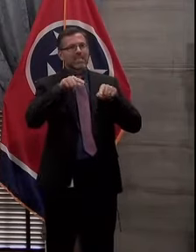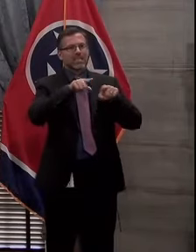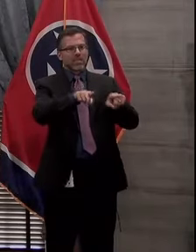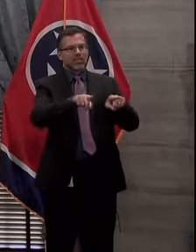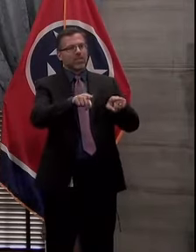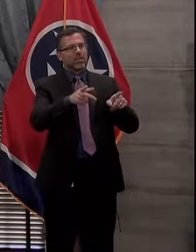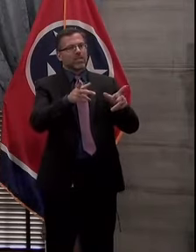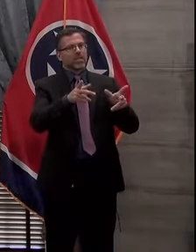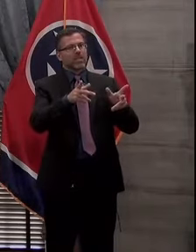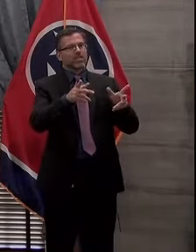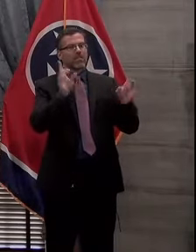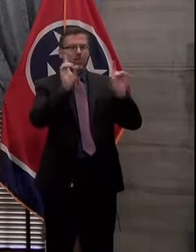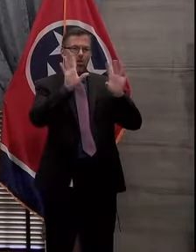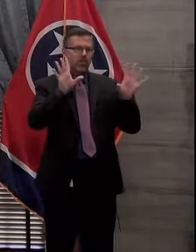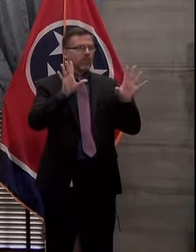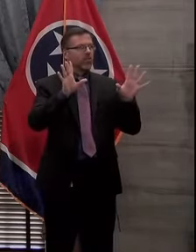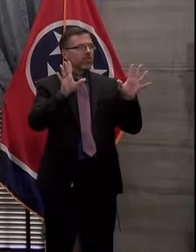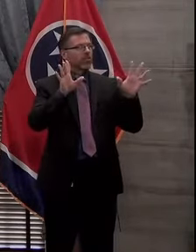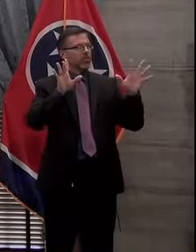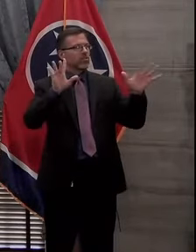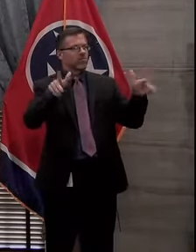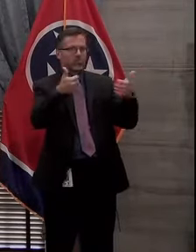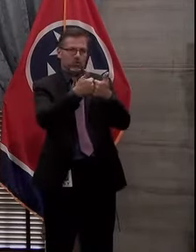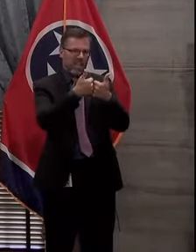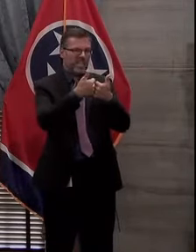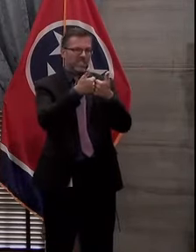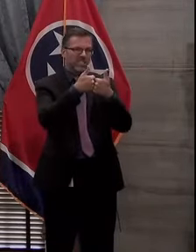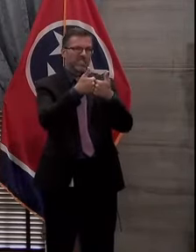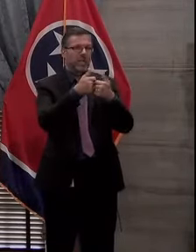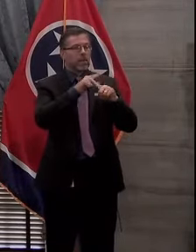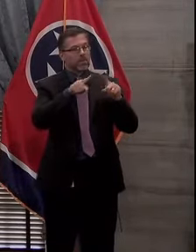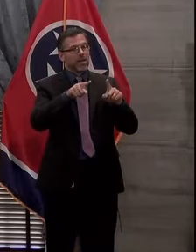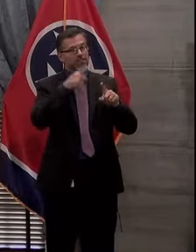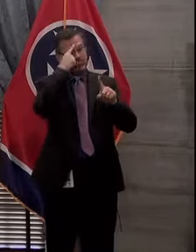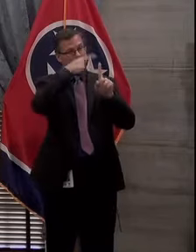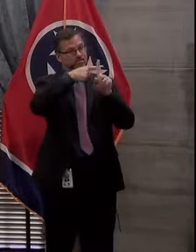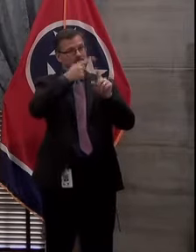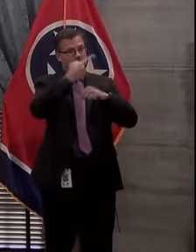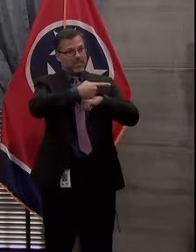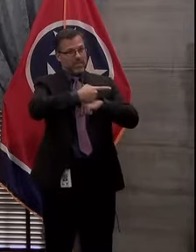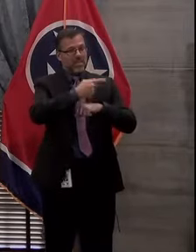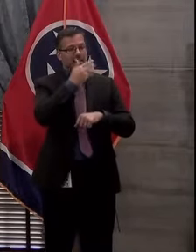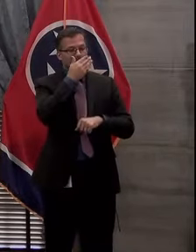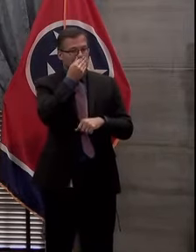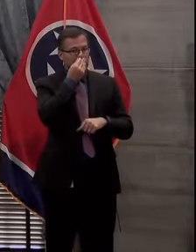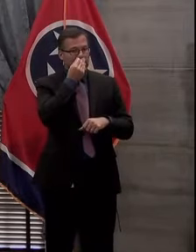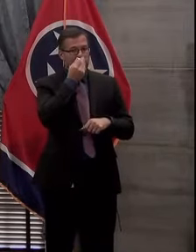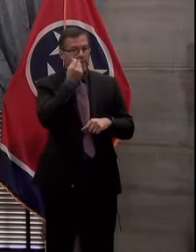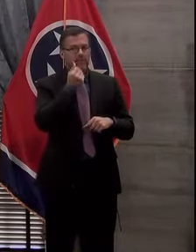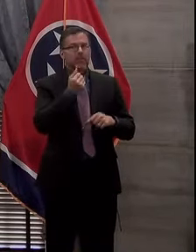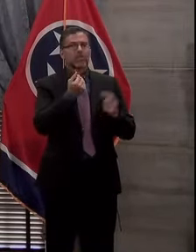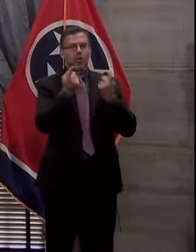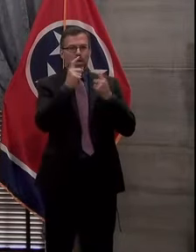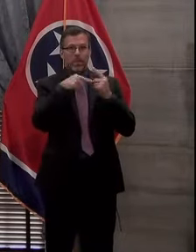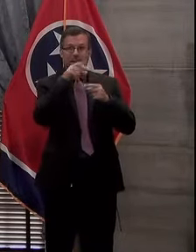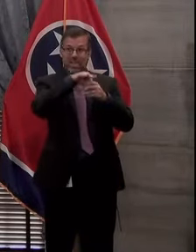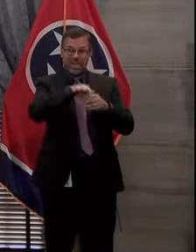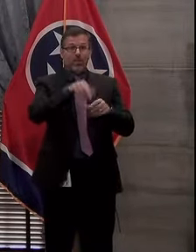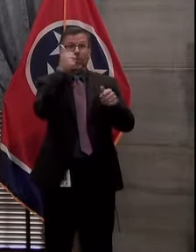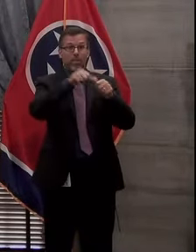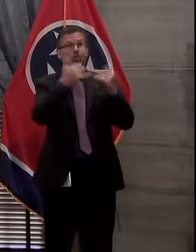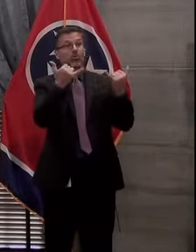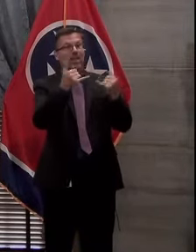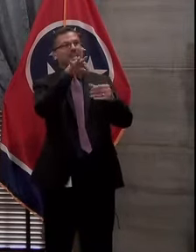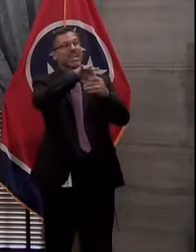incredibly challenging but hopeful day. And I got a lot of questions about elections. Remember, everyone, it